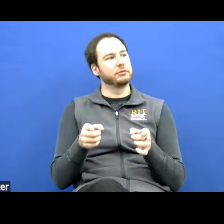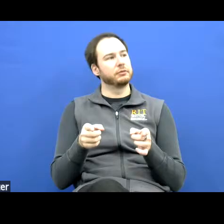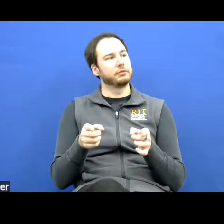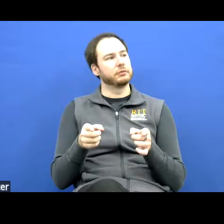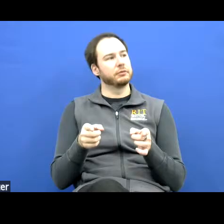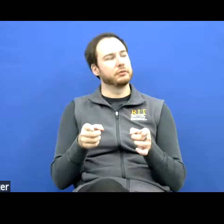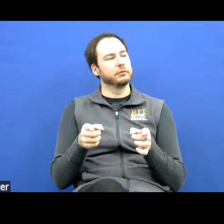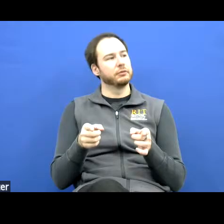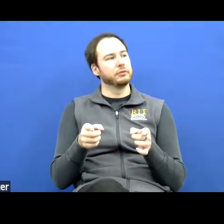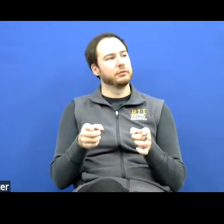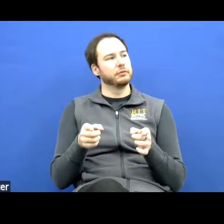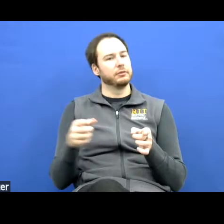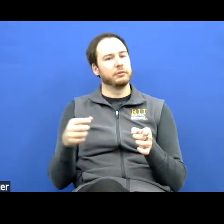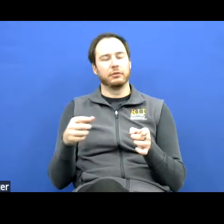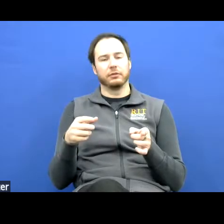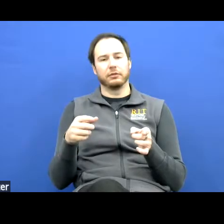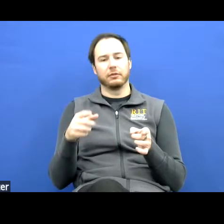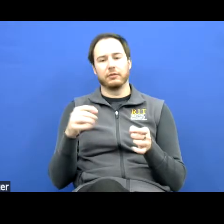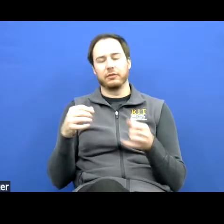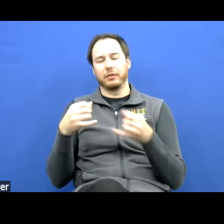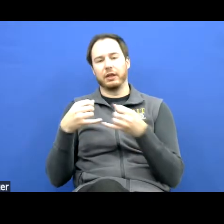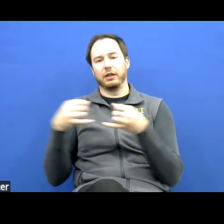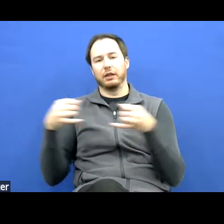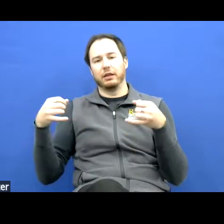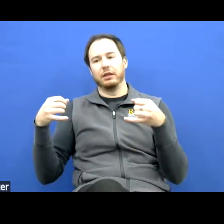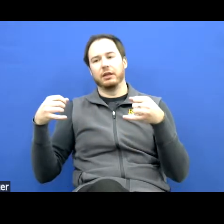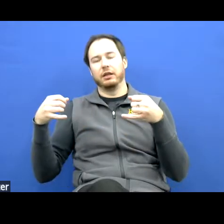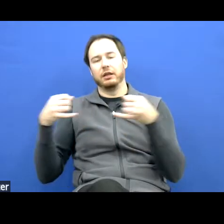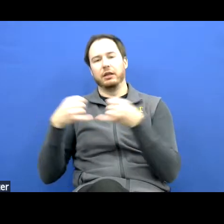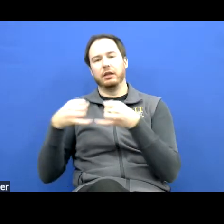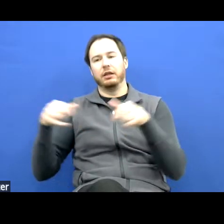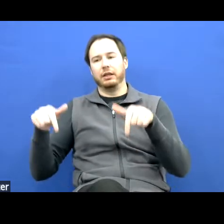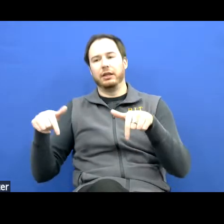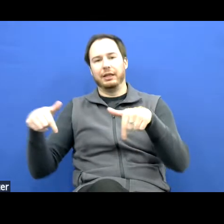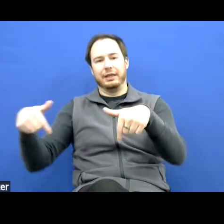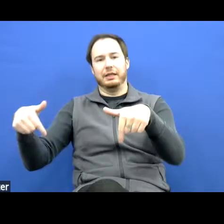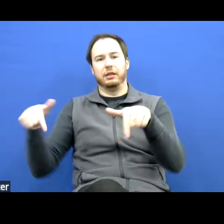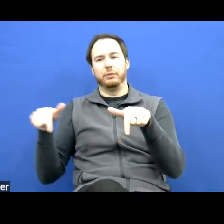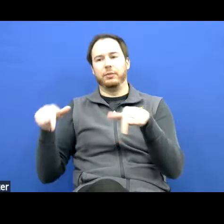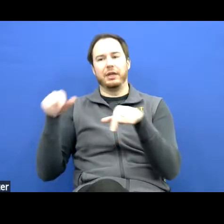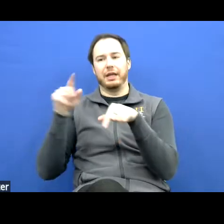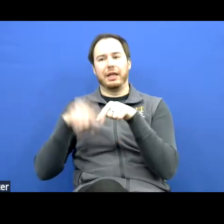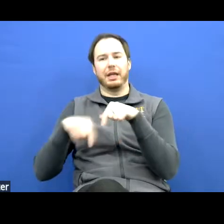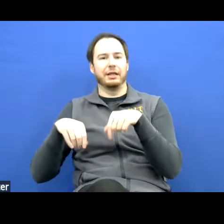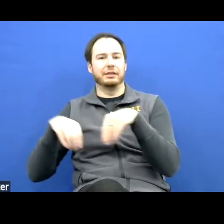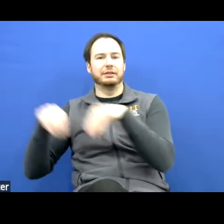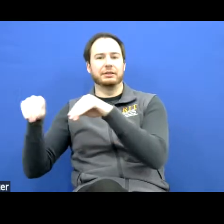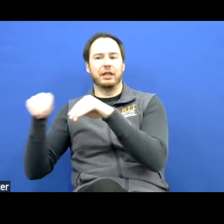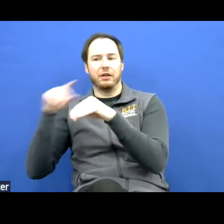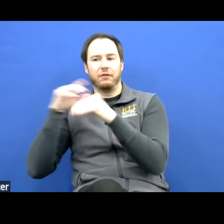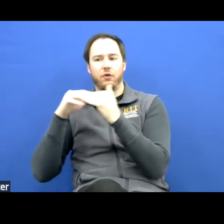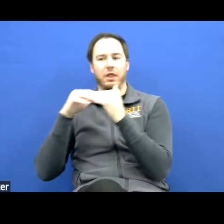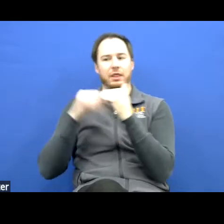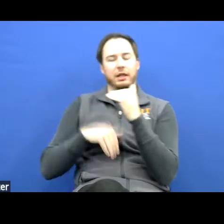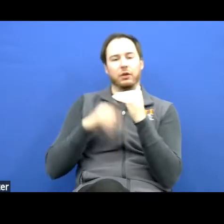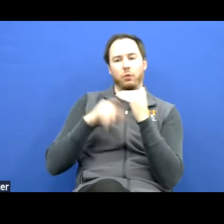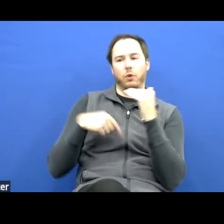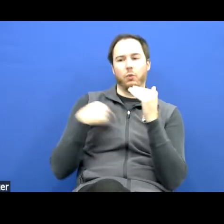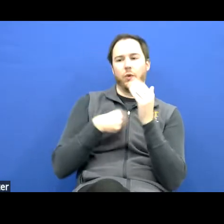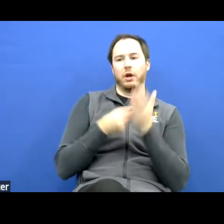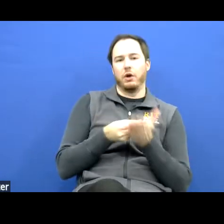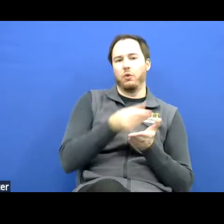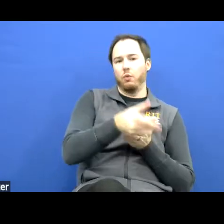we can't sell the easements for less than we acquired the